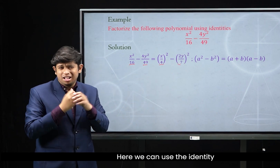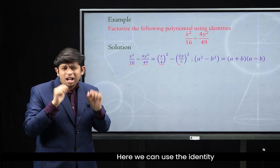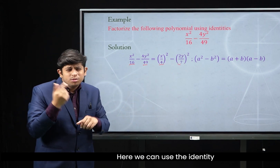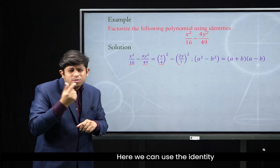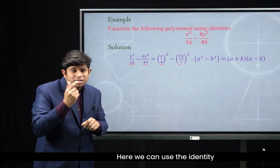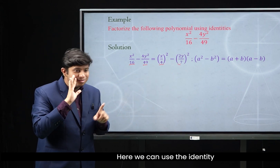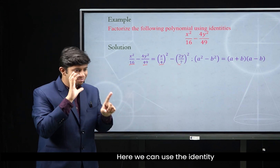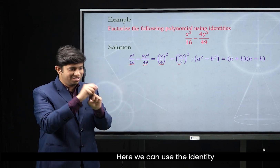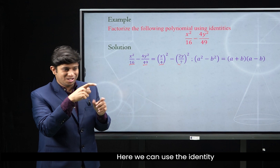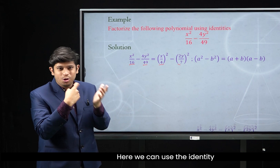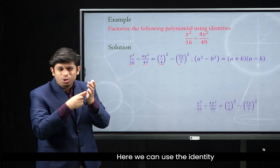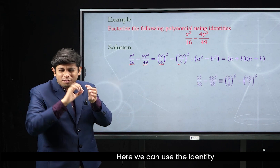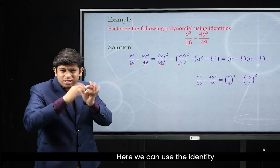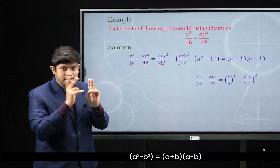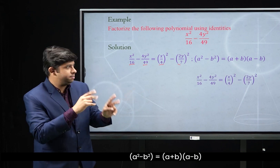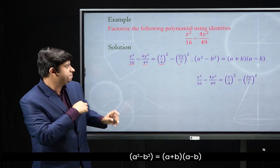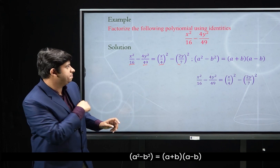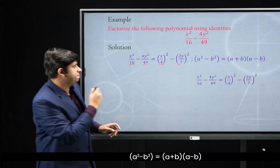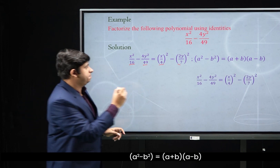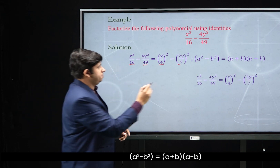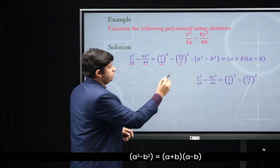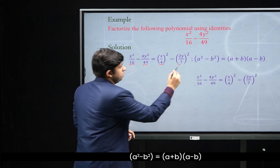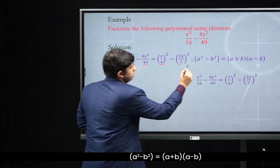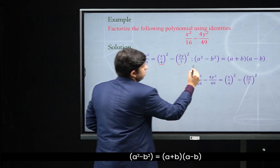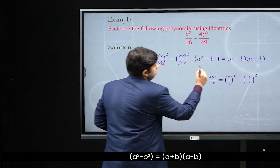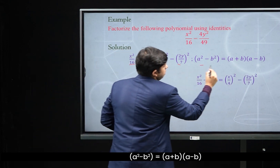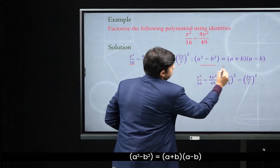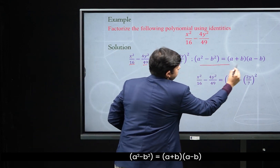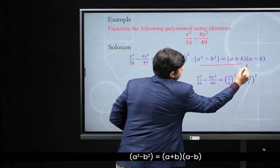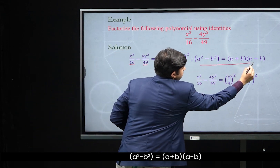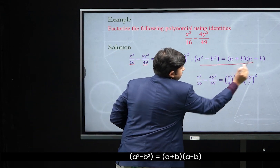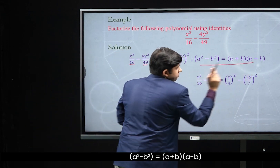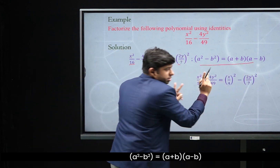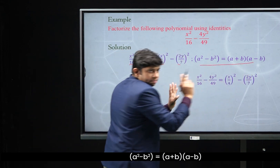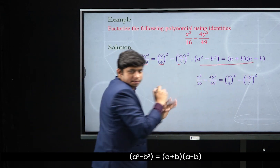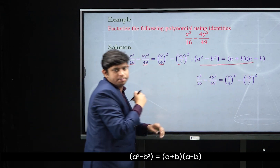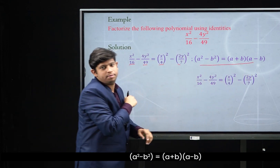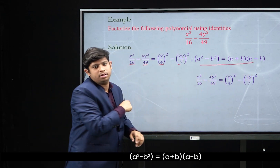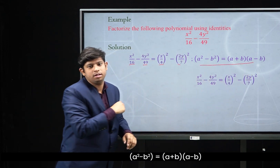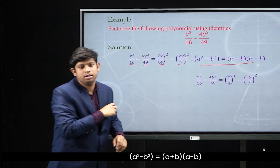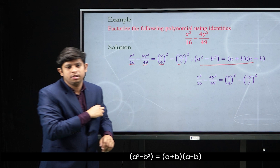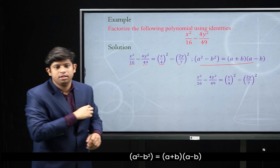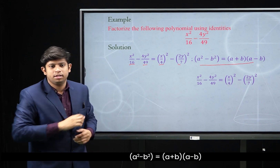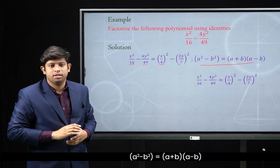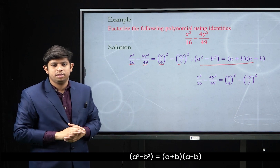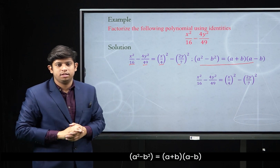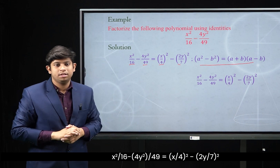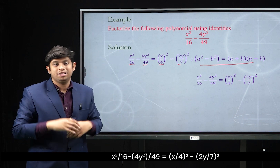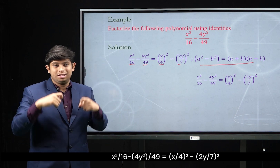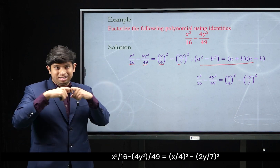Here we can use the identity a square minus b square, which is equal to a plus b into a minus b. X square